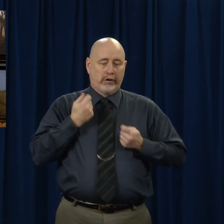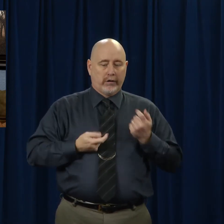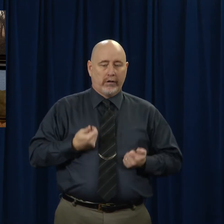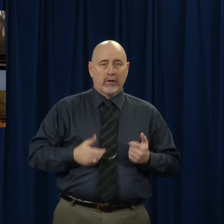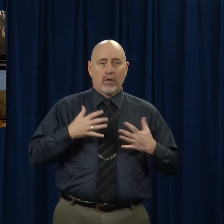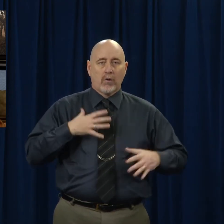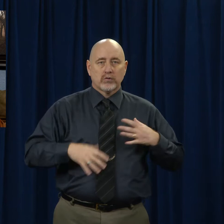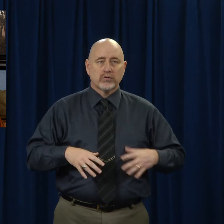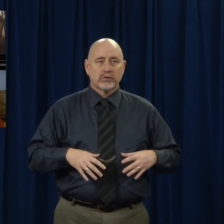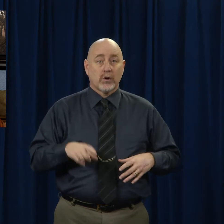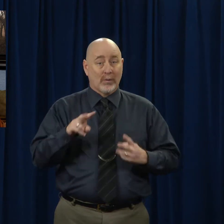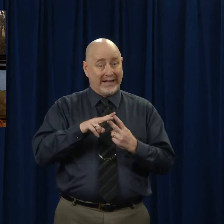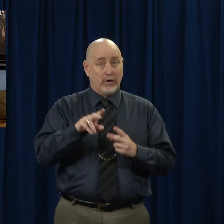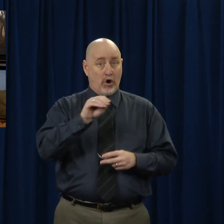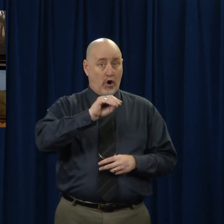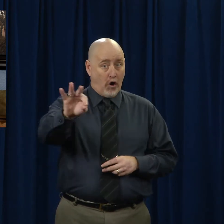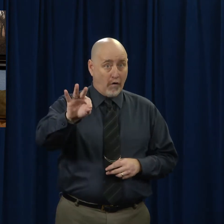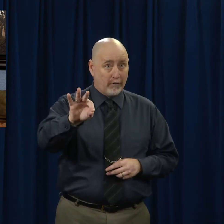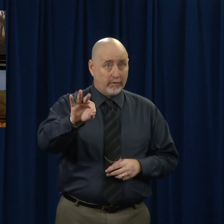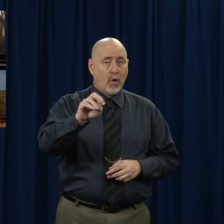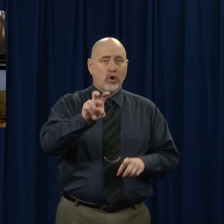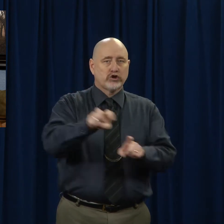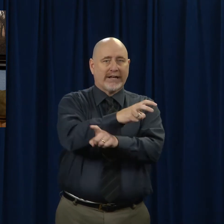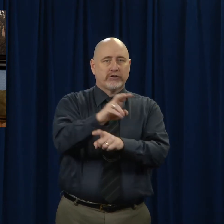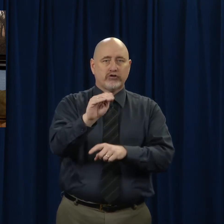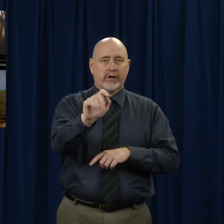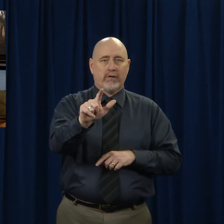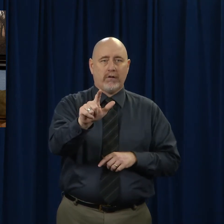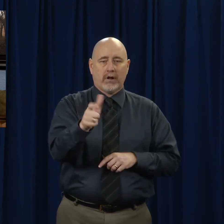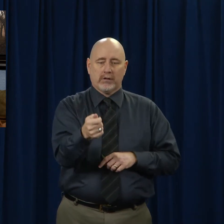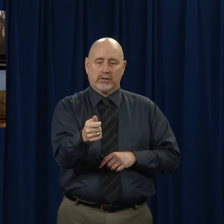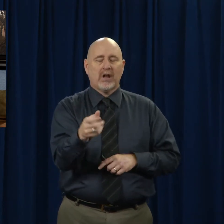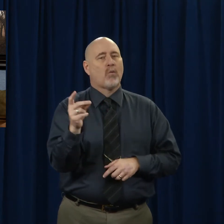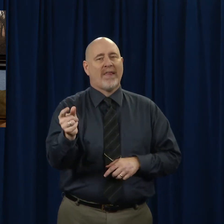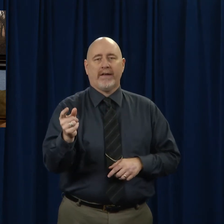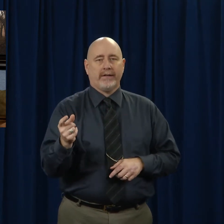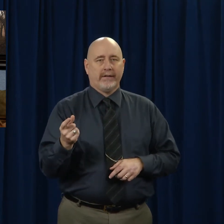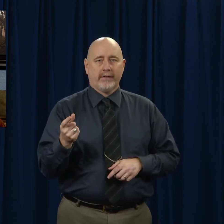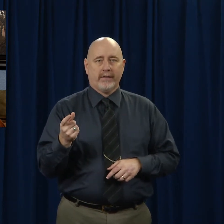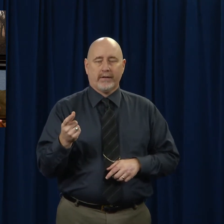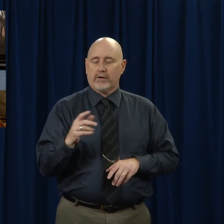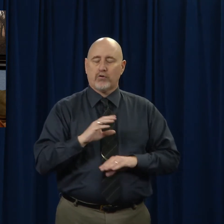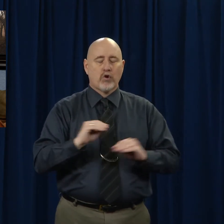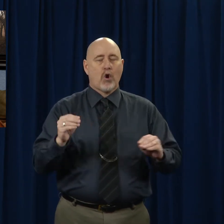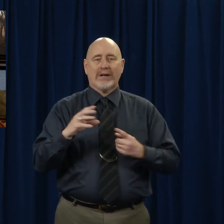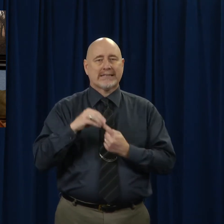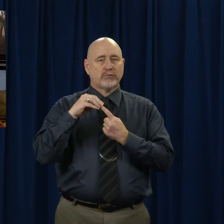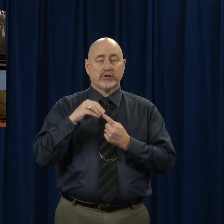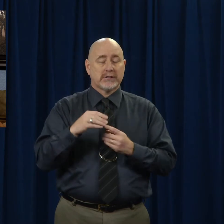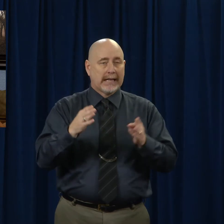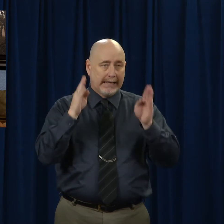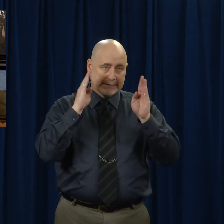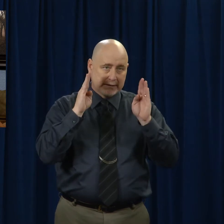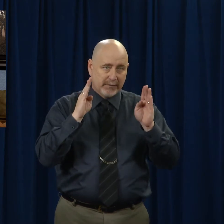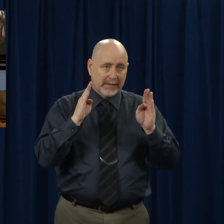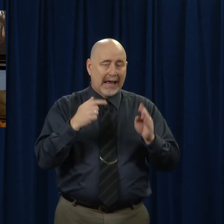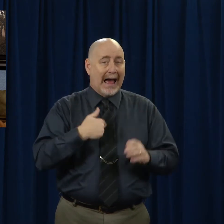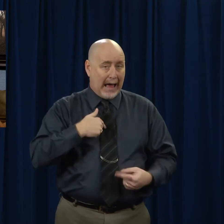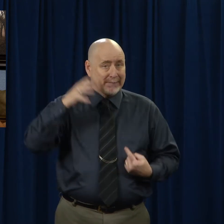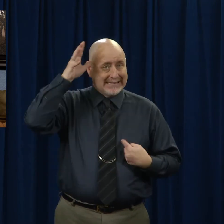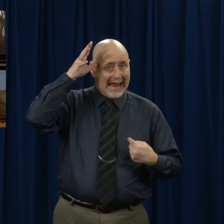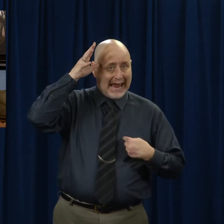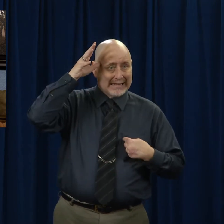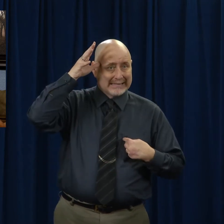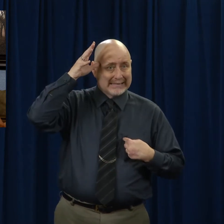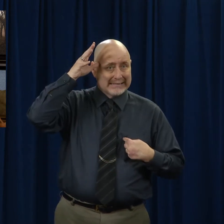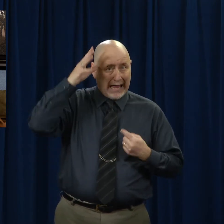their clothes, we're going to either turn it off or change the channel right then. No exceptions. Now listen to me. I'm